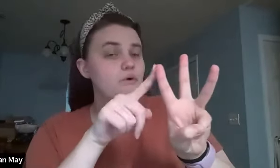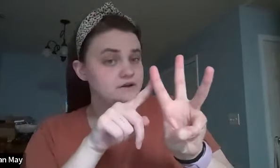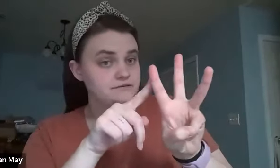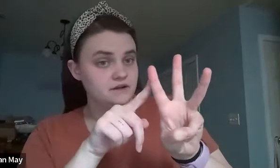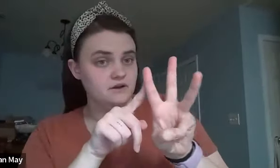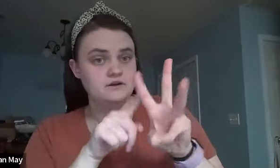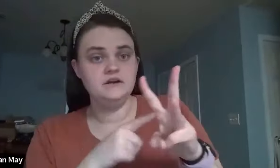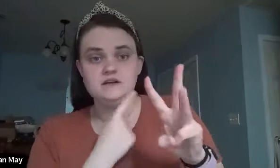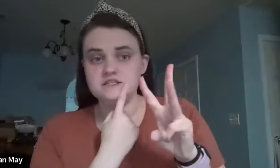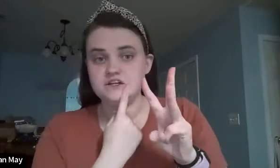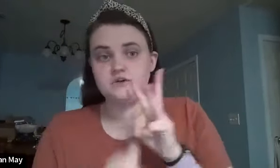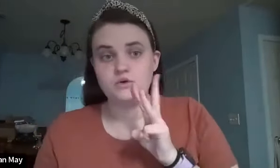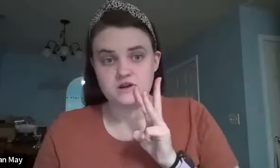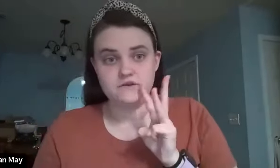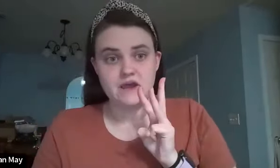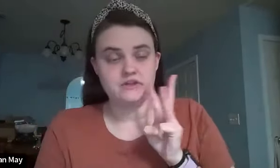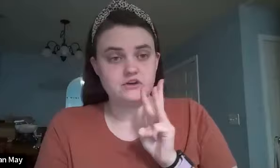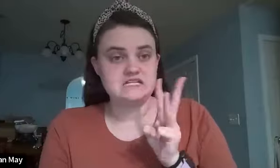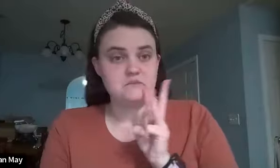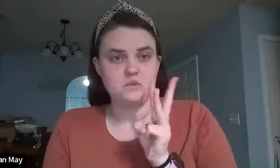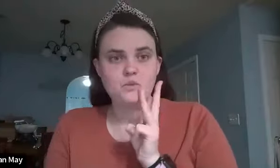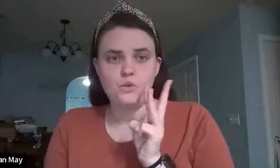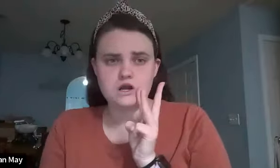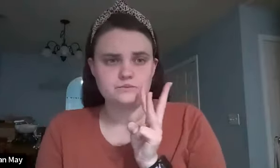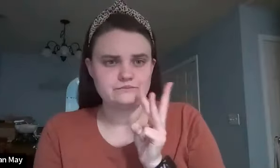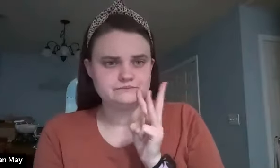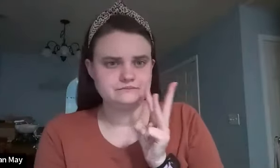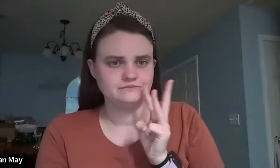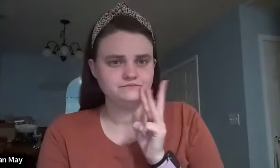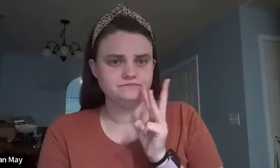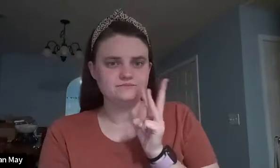pointer finger is going to go to the corner of your mouth, and you're going to tap it, water.